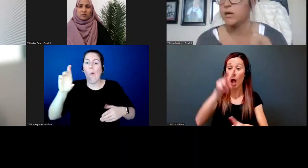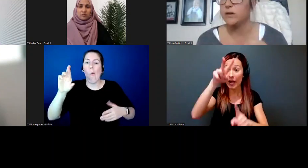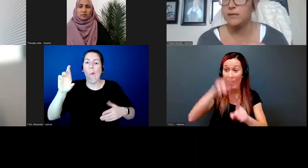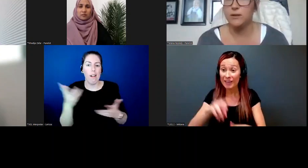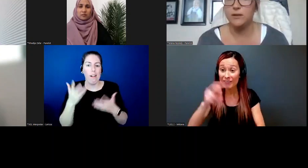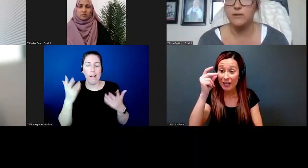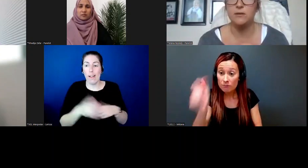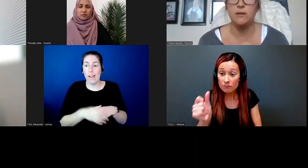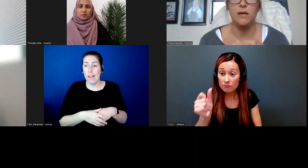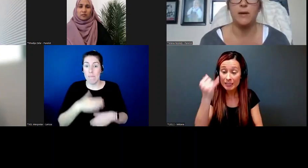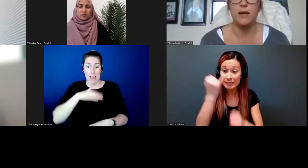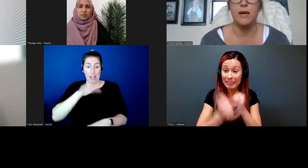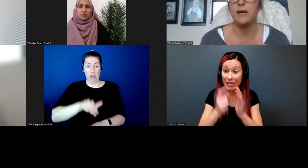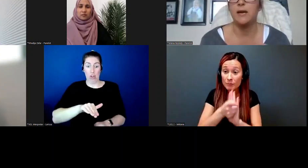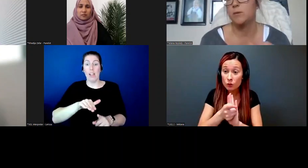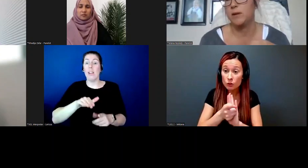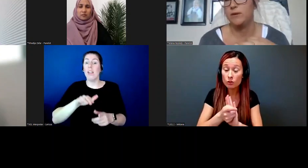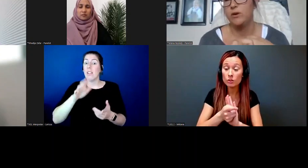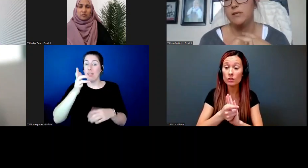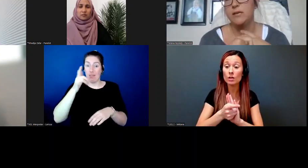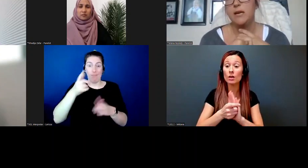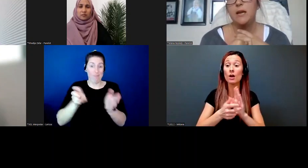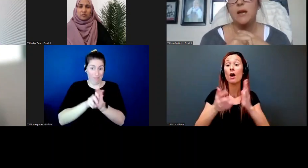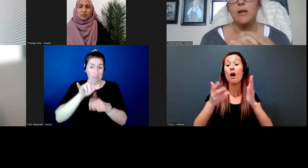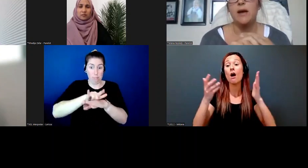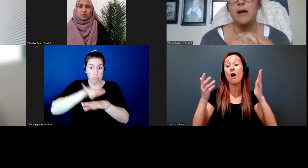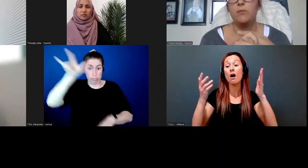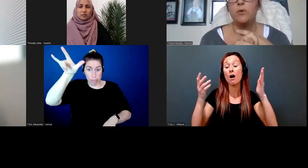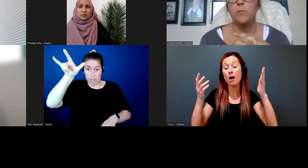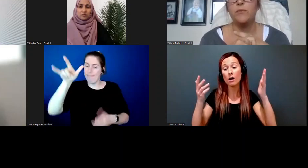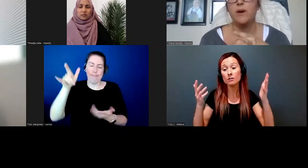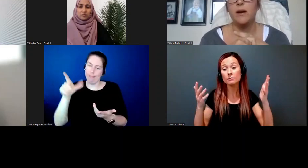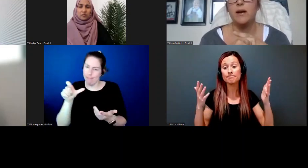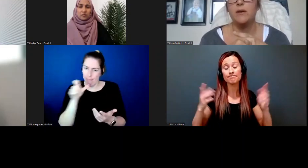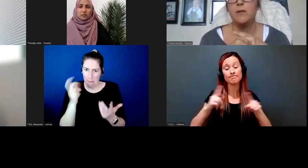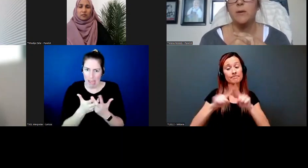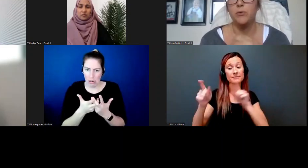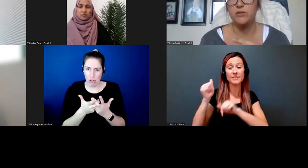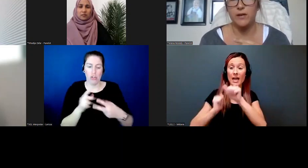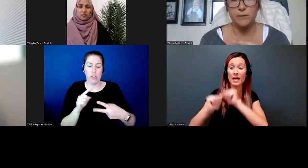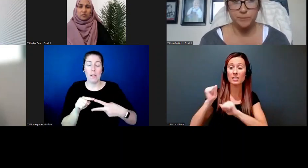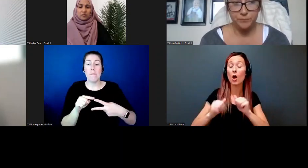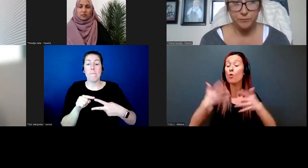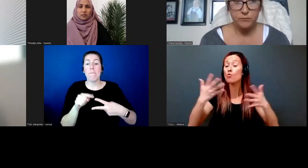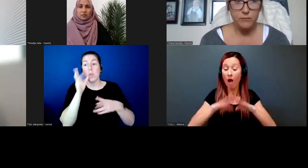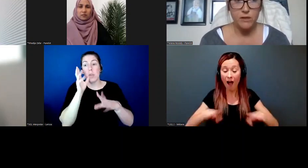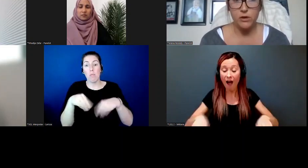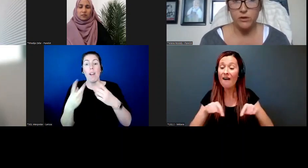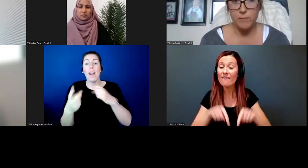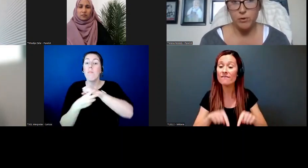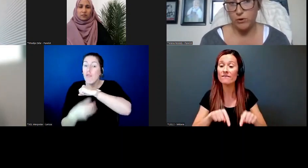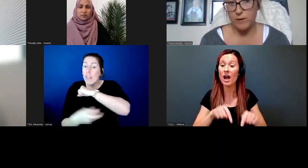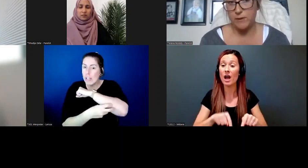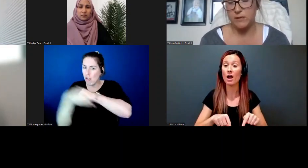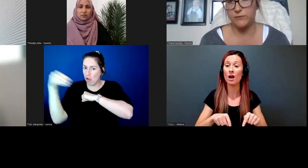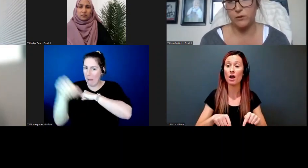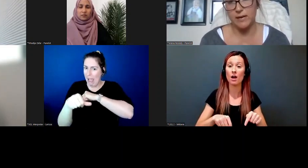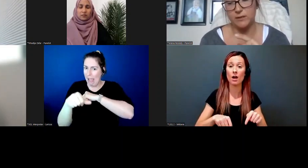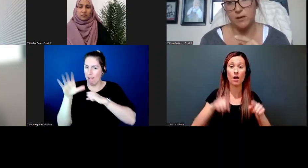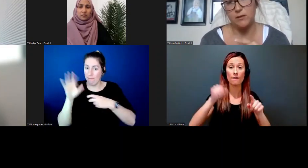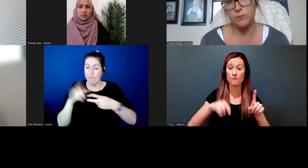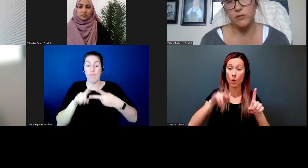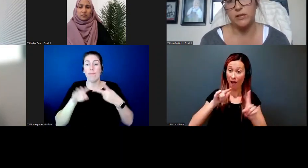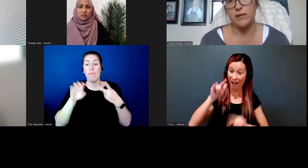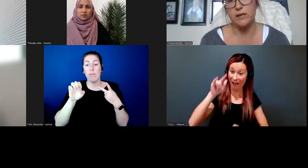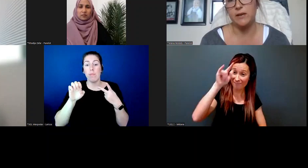my child is airlifted to the IWK, I can't apply for it. And that will provide the bridge fare. The Irving program is for